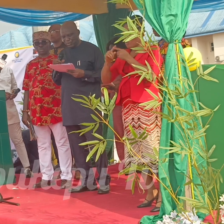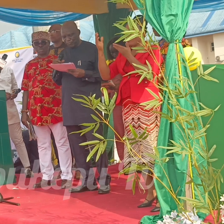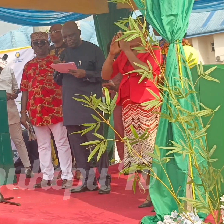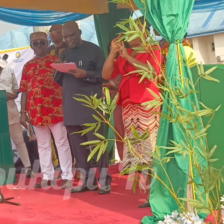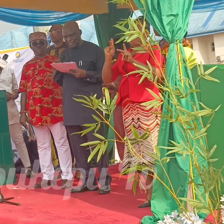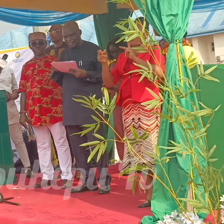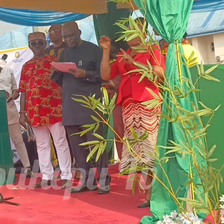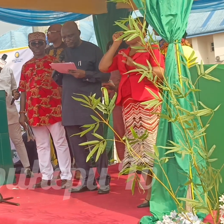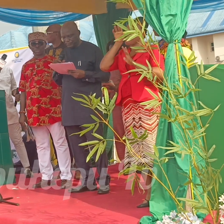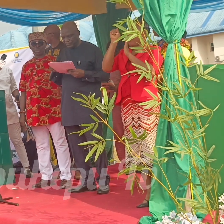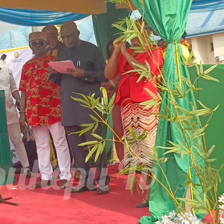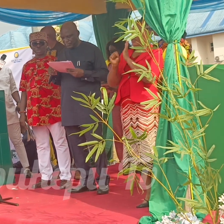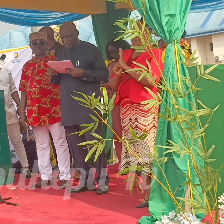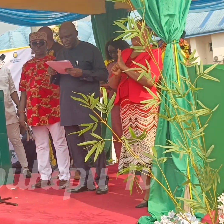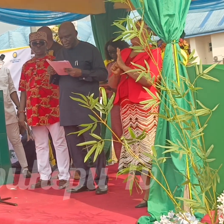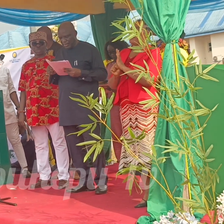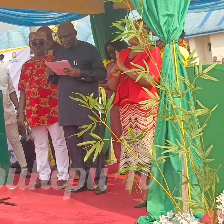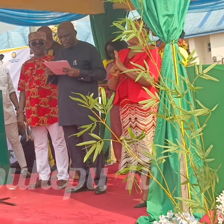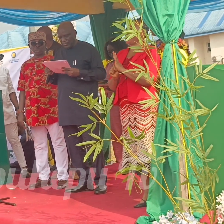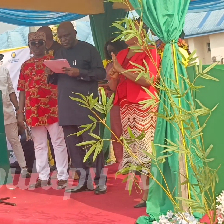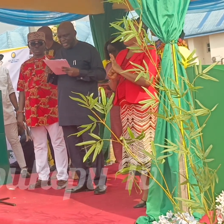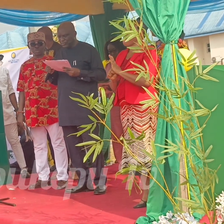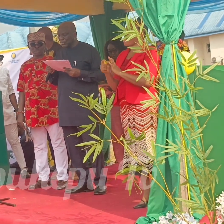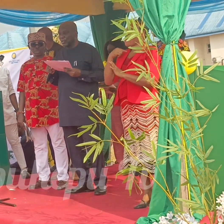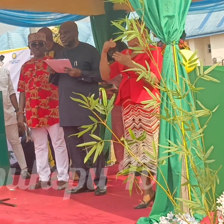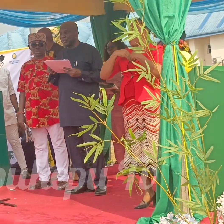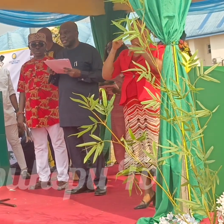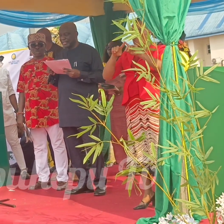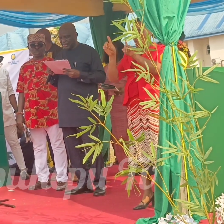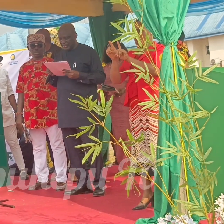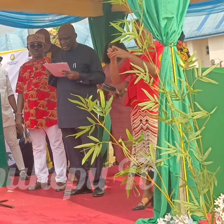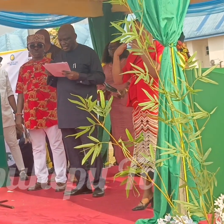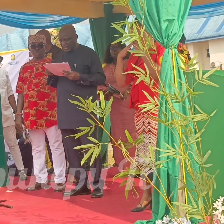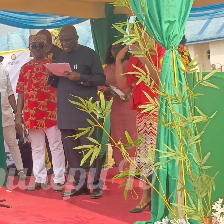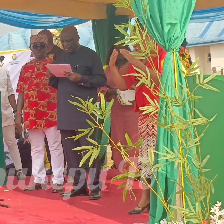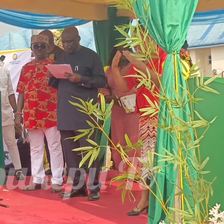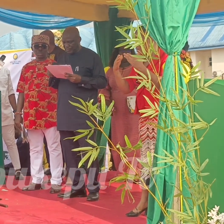people of Abia State. We have to also thank